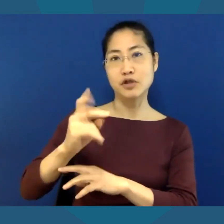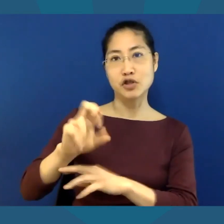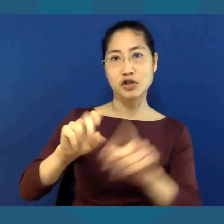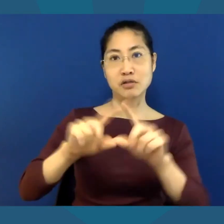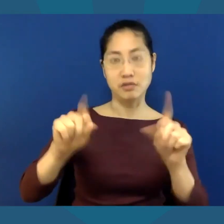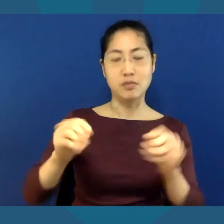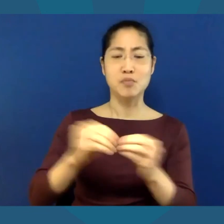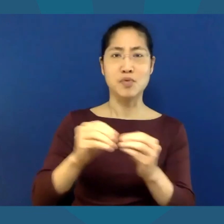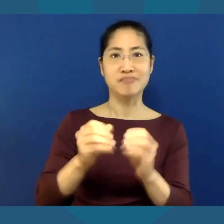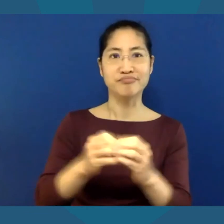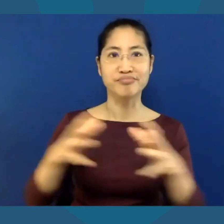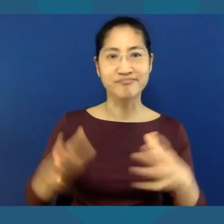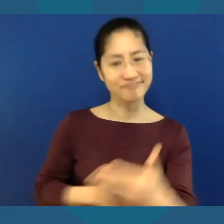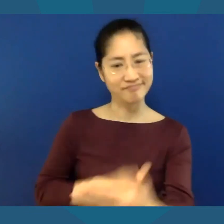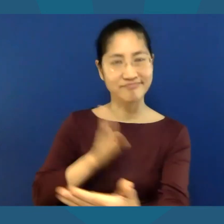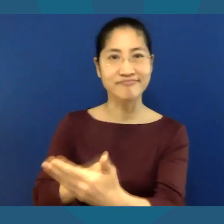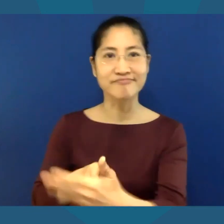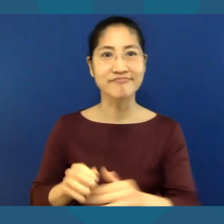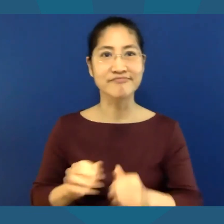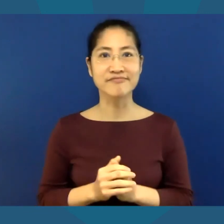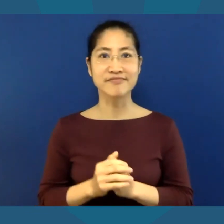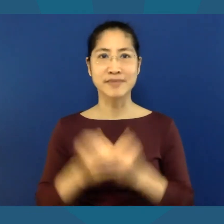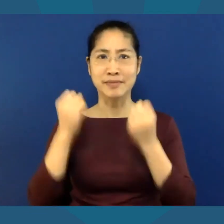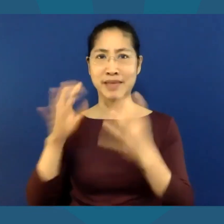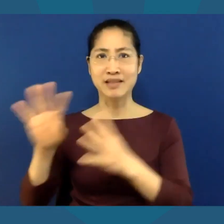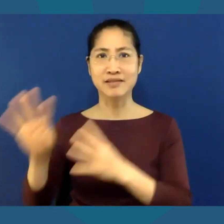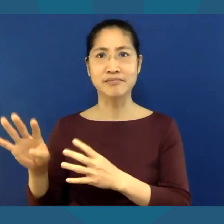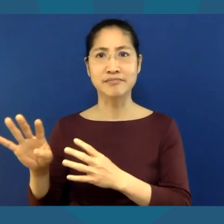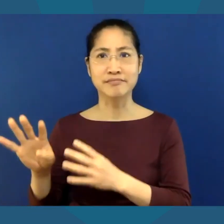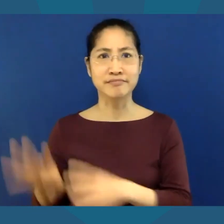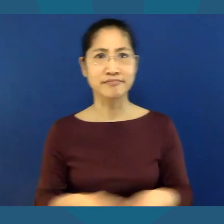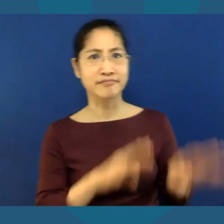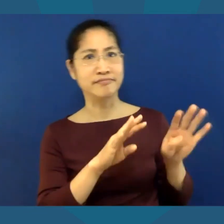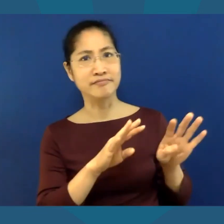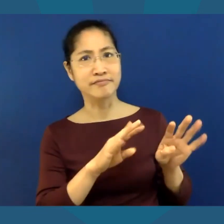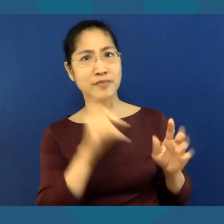and against the expansion of vouchers.